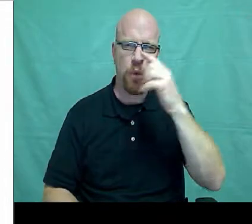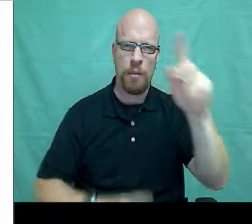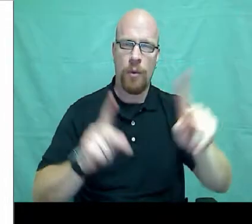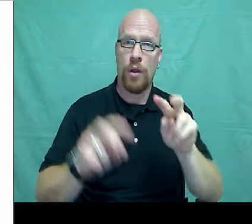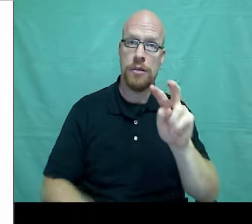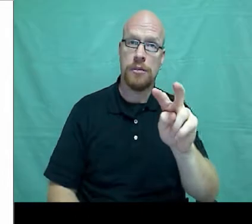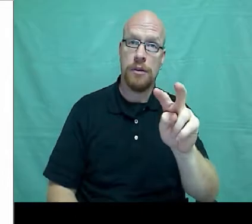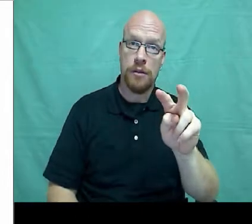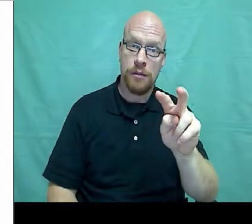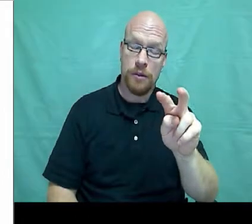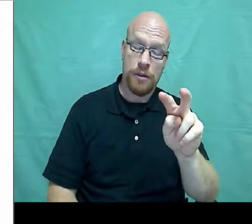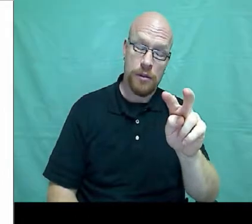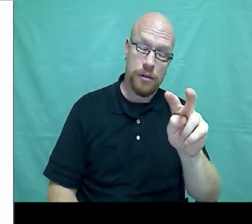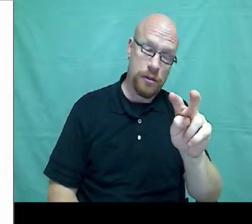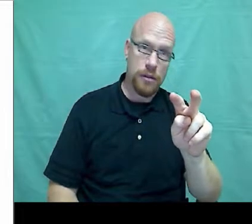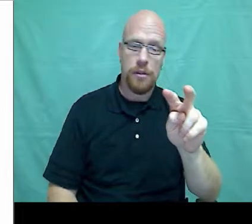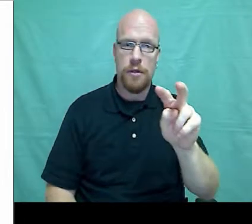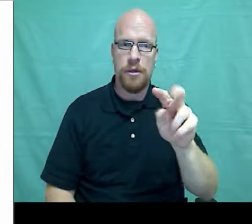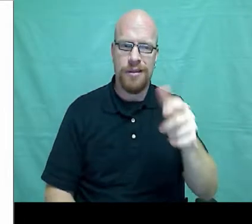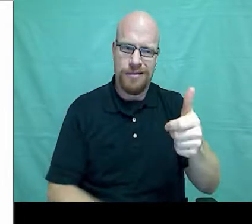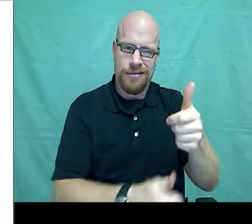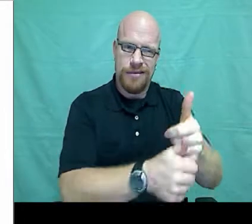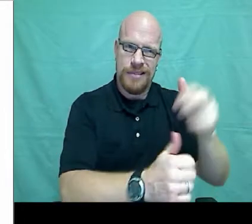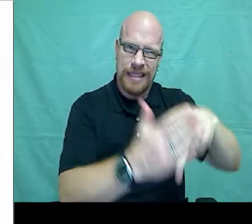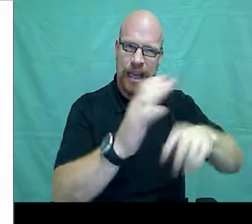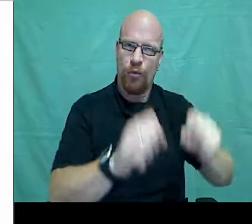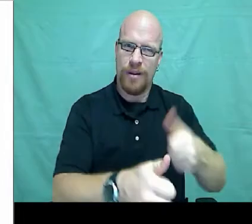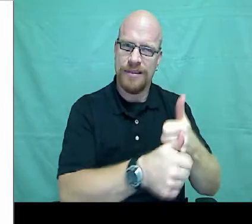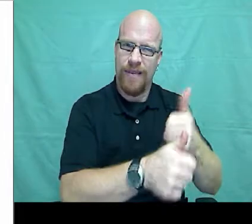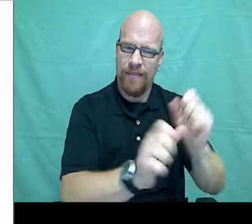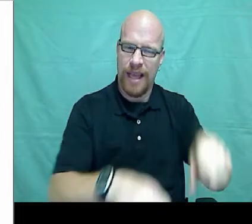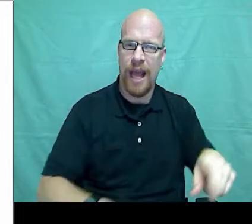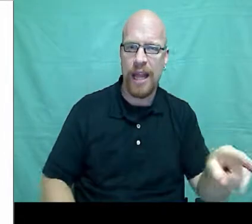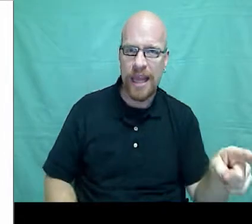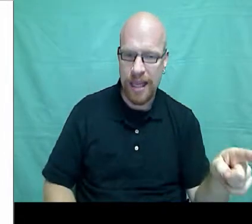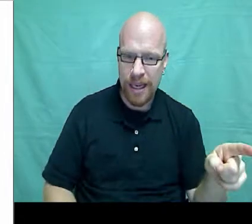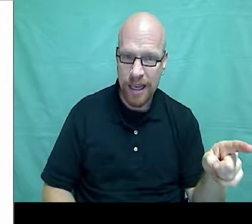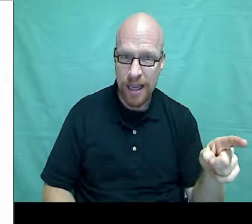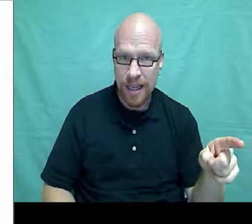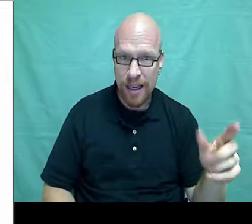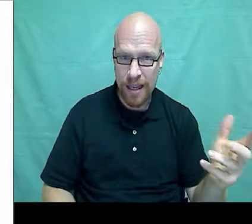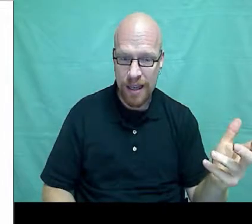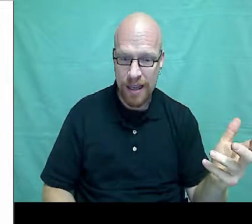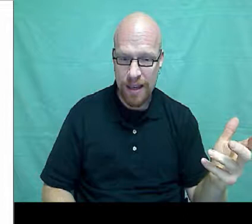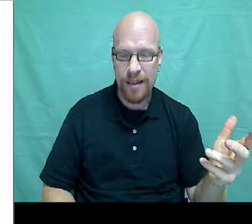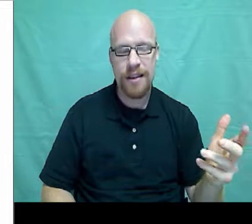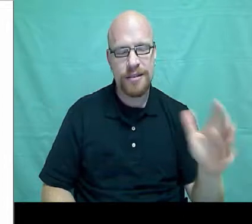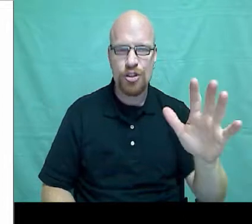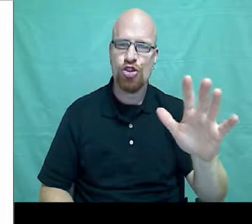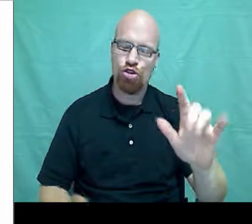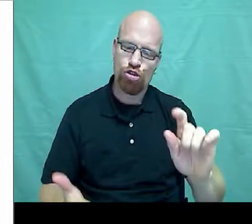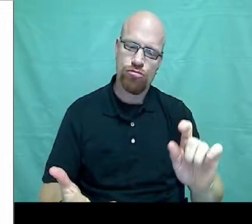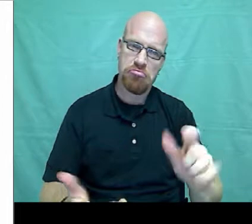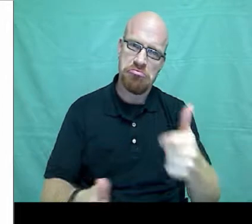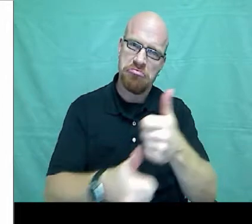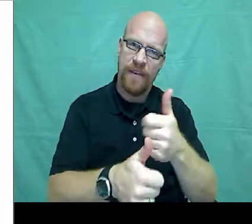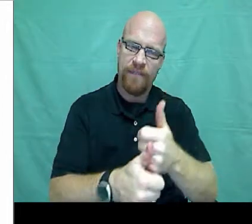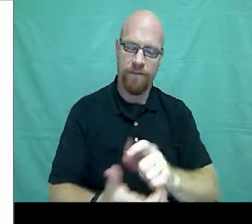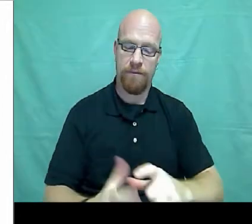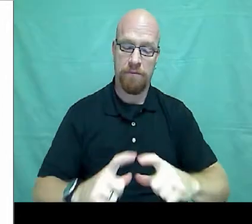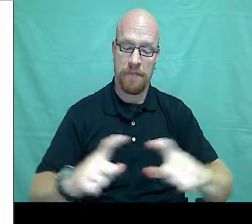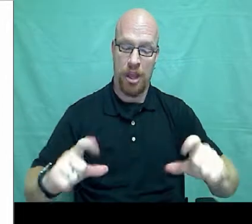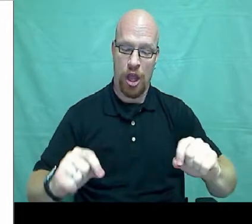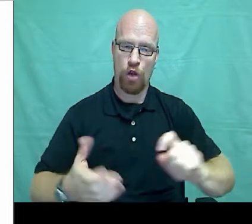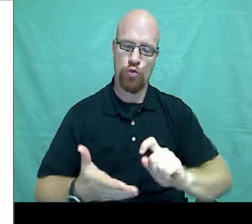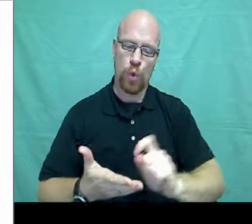People get bored with that. I mean, it's hard to stay awake during that kind of presentation, and they can read themselves.